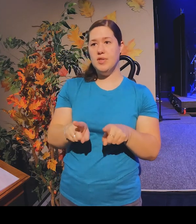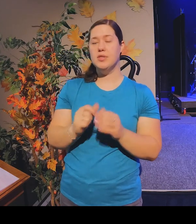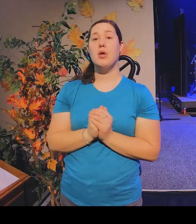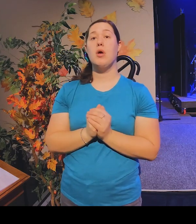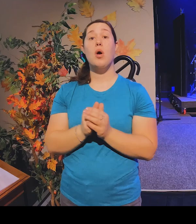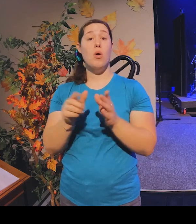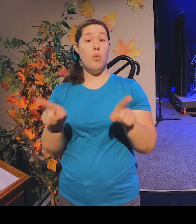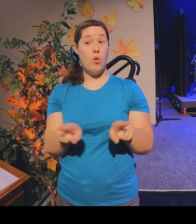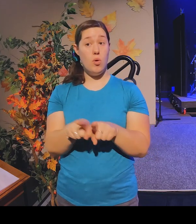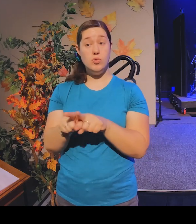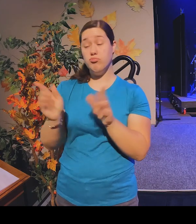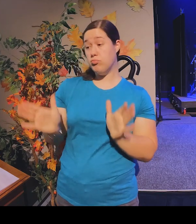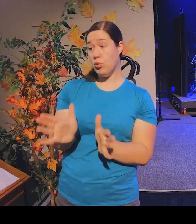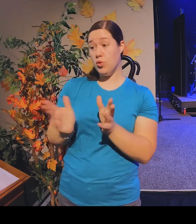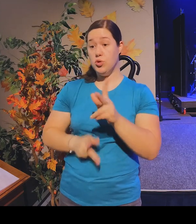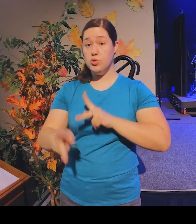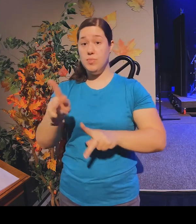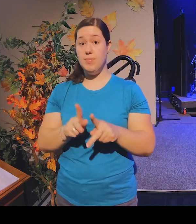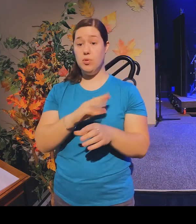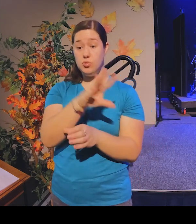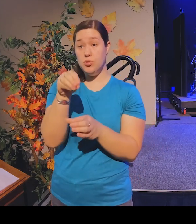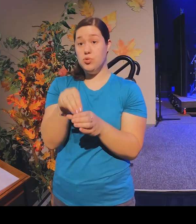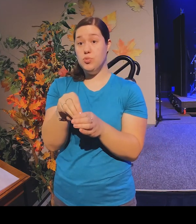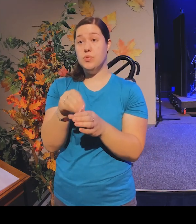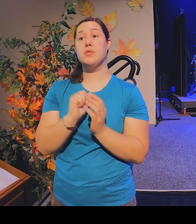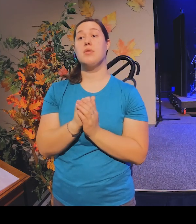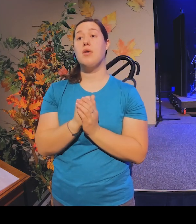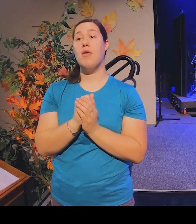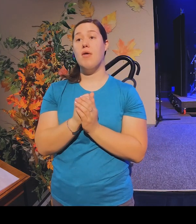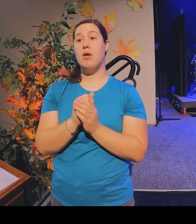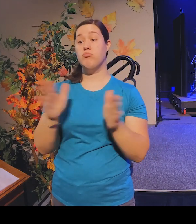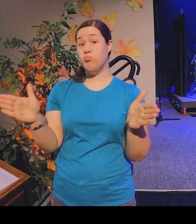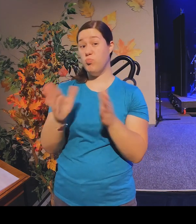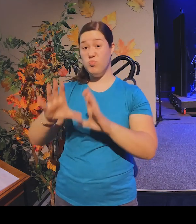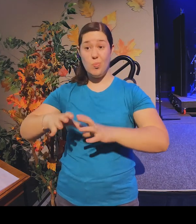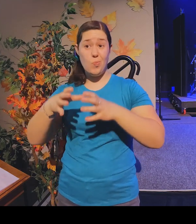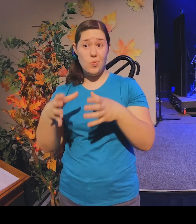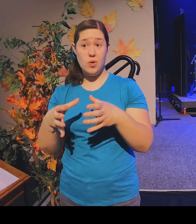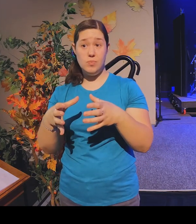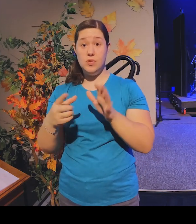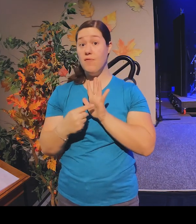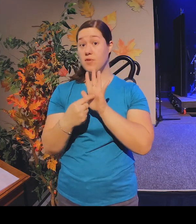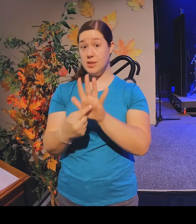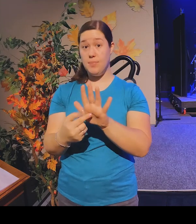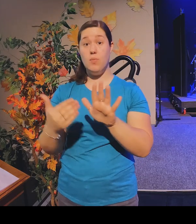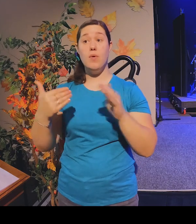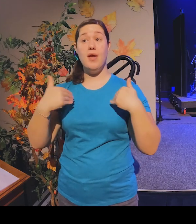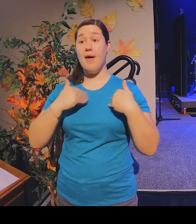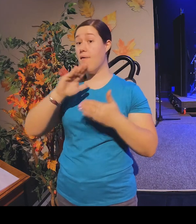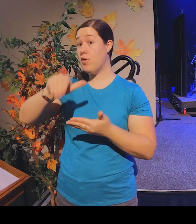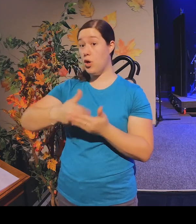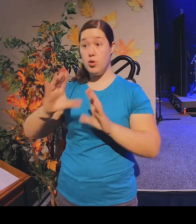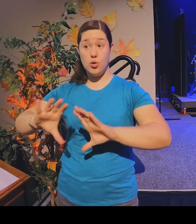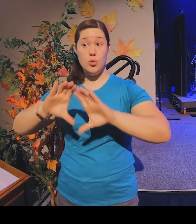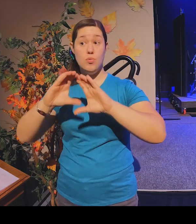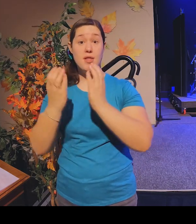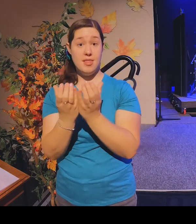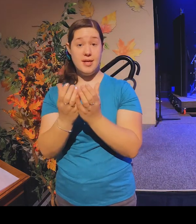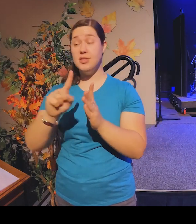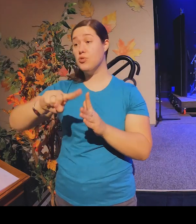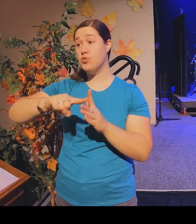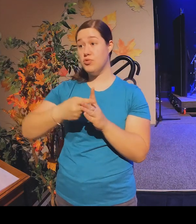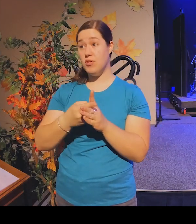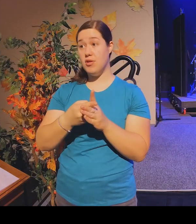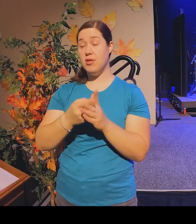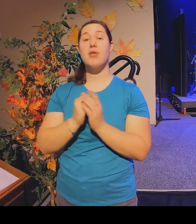lift up is a new 8-week disciple Bible study focusing on Romans, and so it's a great, fast-paced, but yet